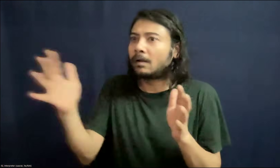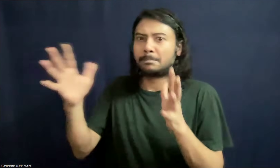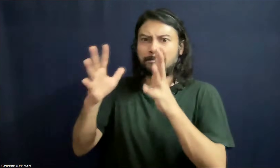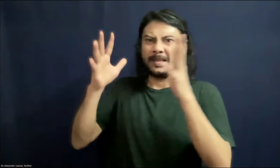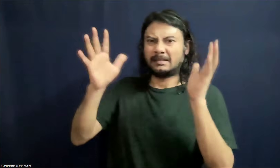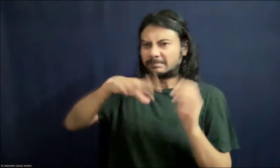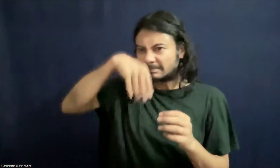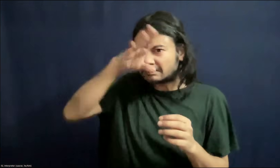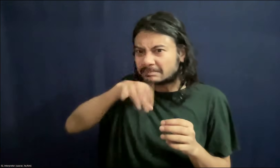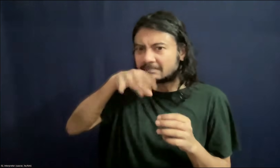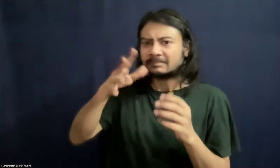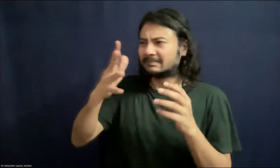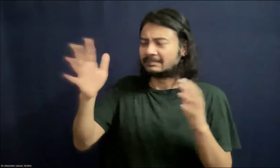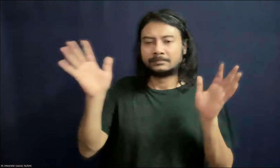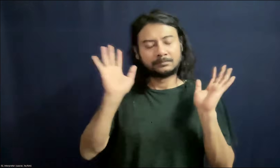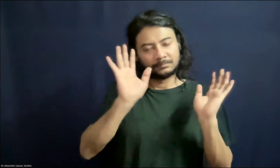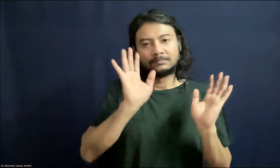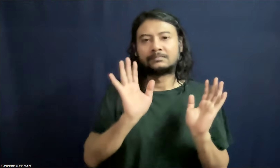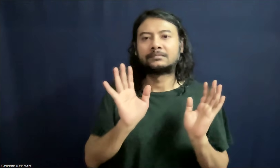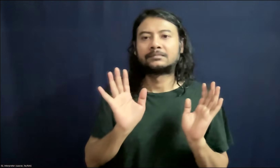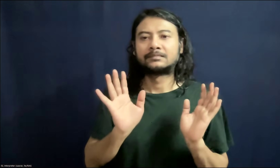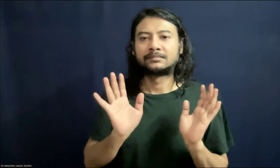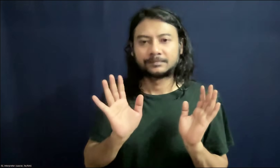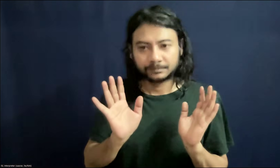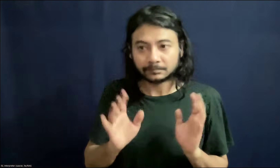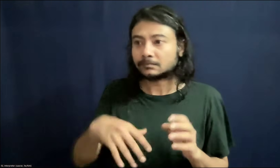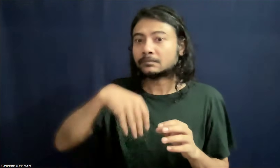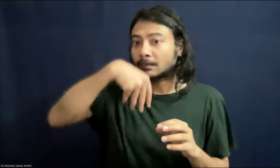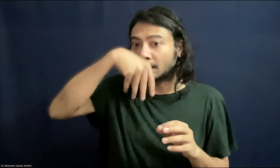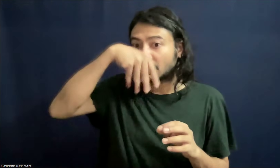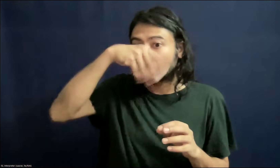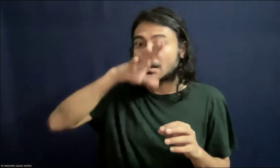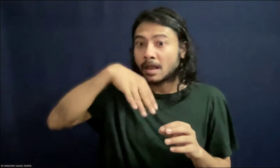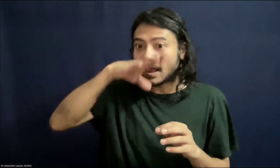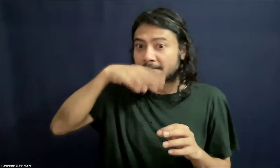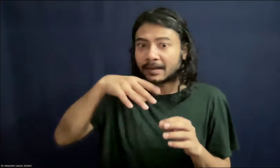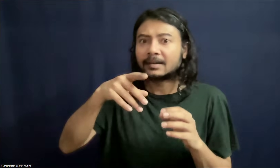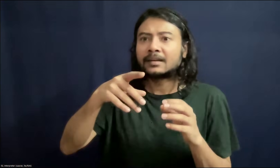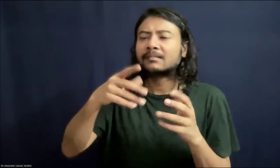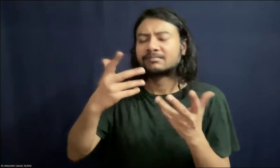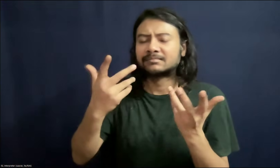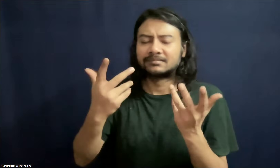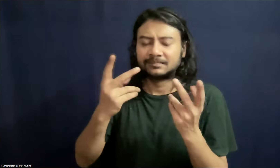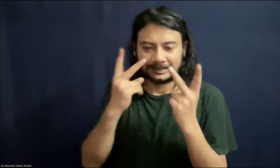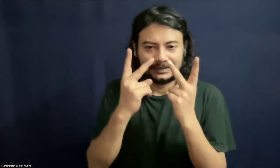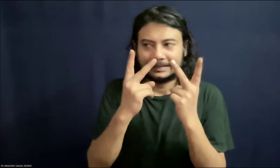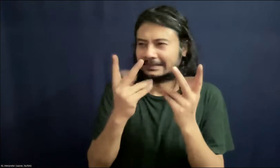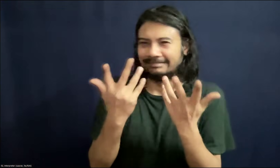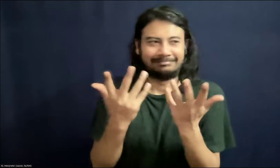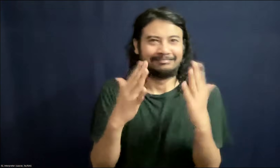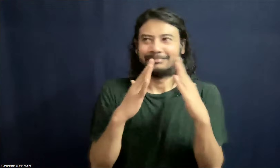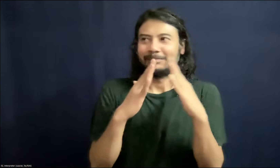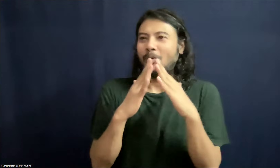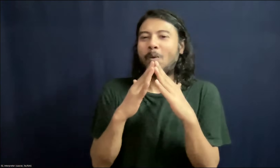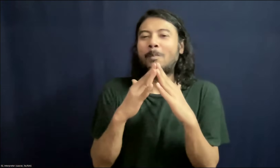So when you look at a big elephant, because it is not so common to see the elephant. Generally, you go to a